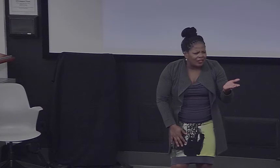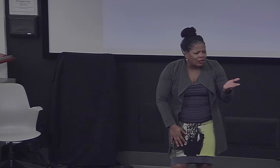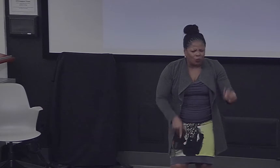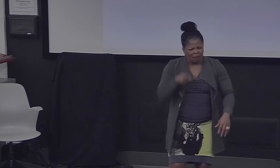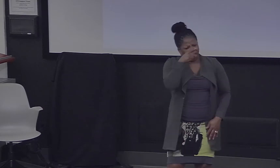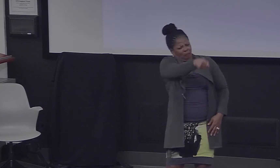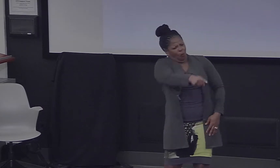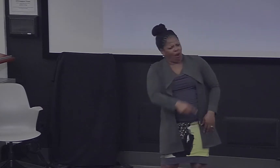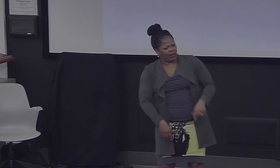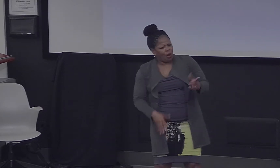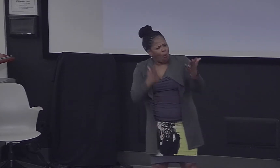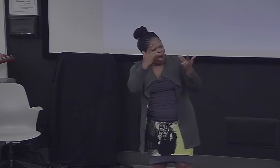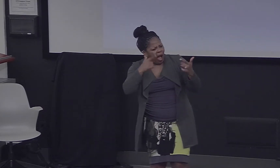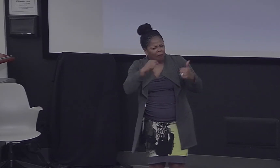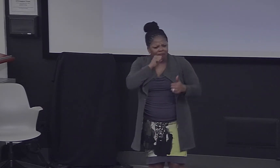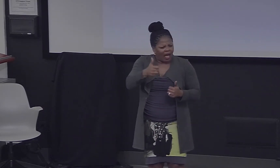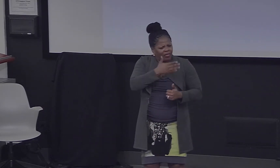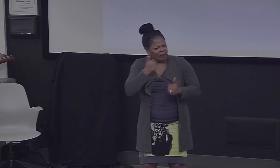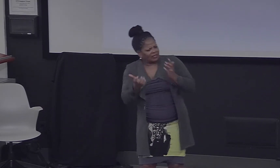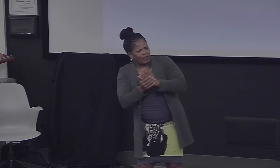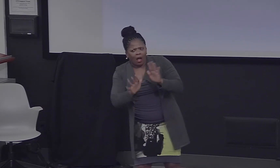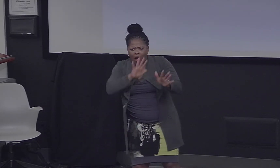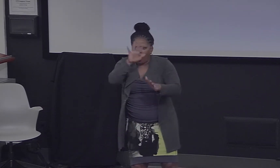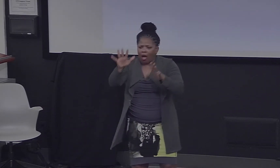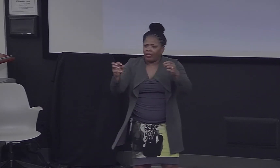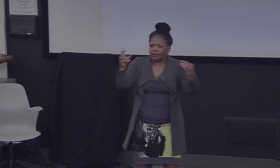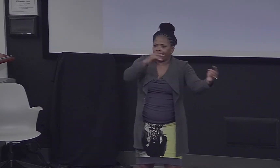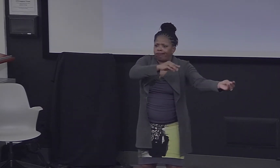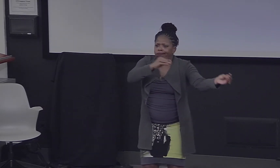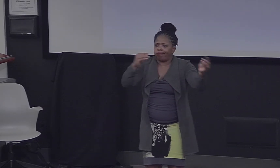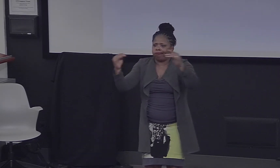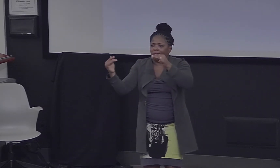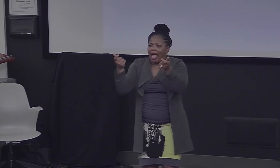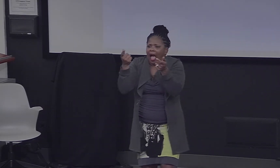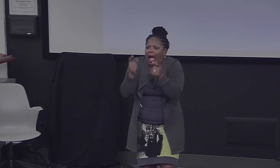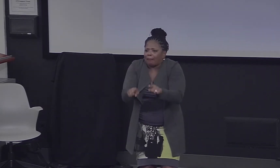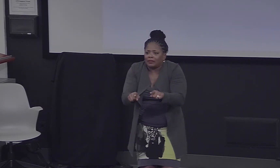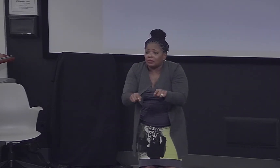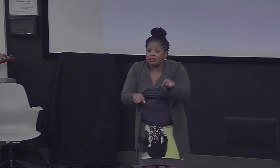do a good job of understanding what other stakeholders do.